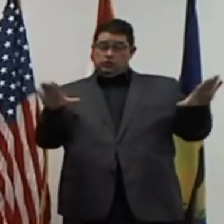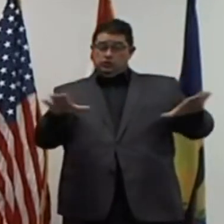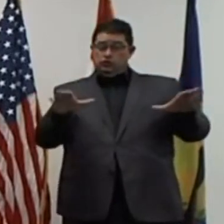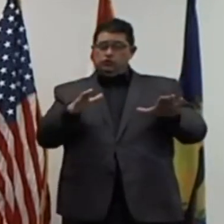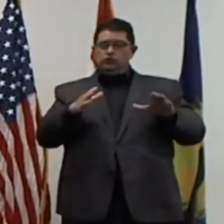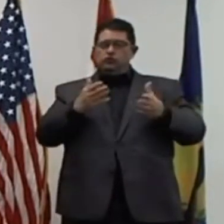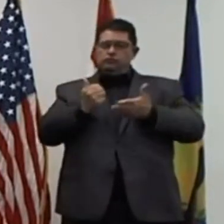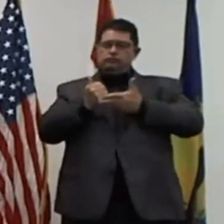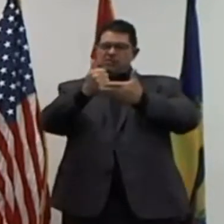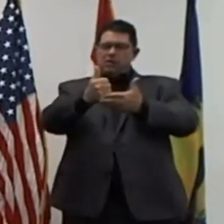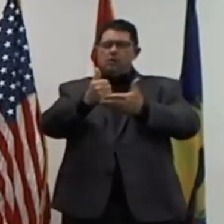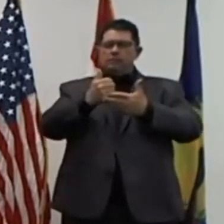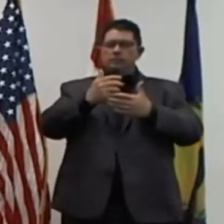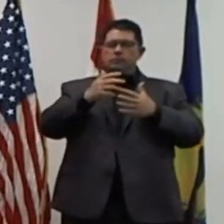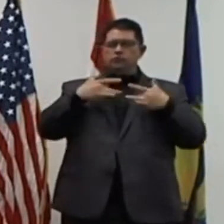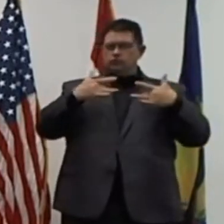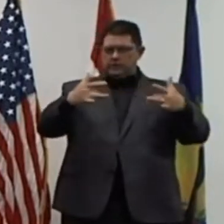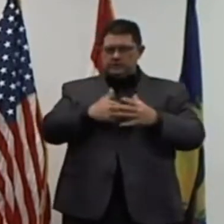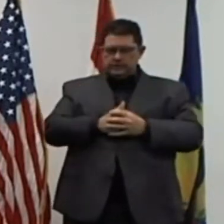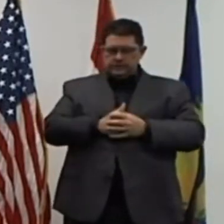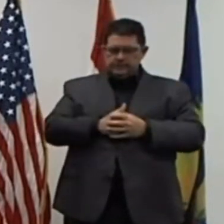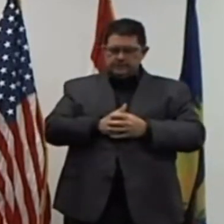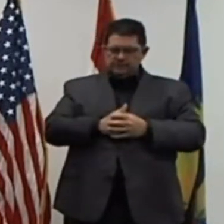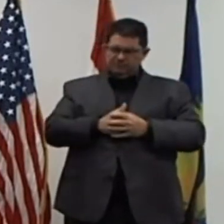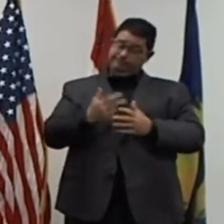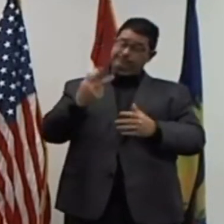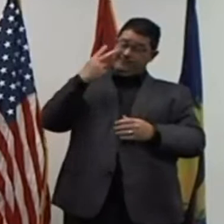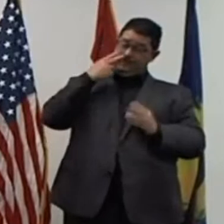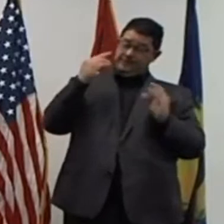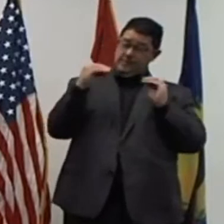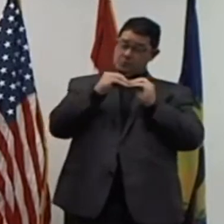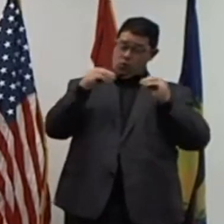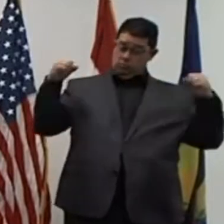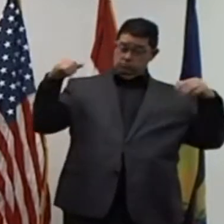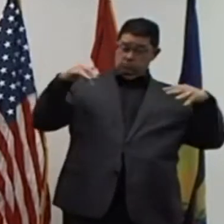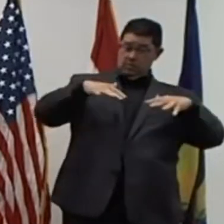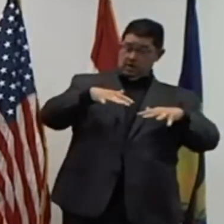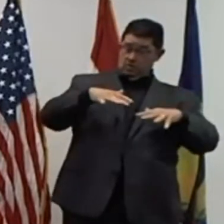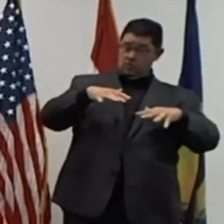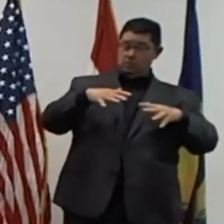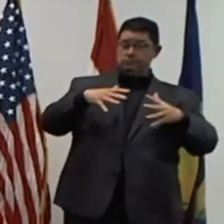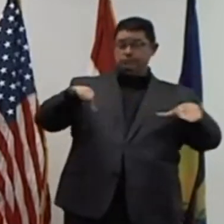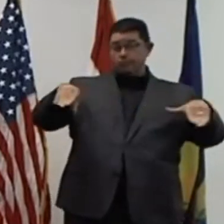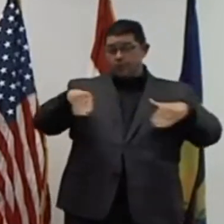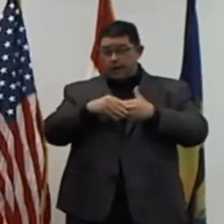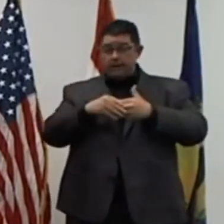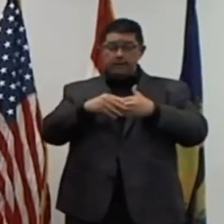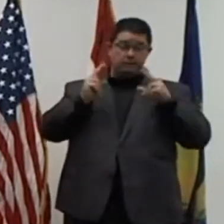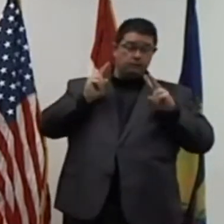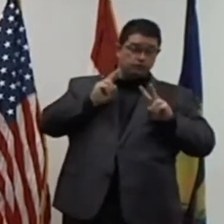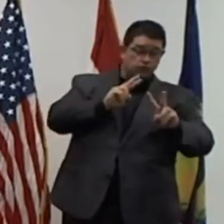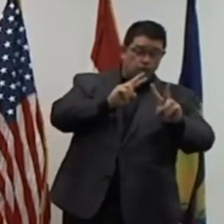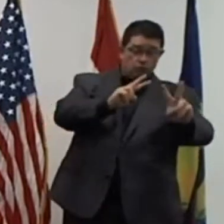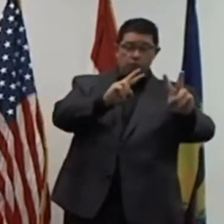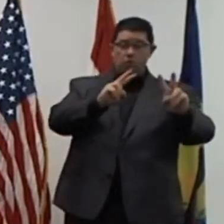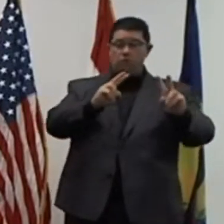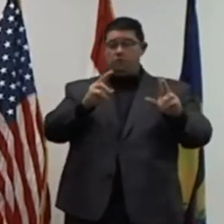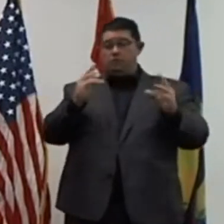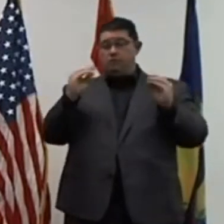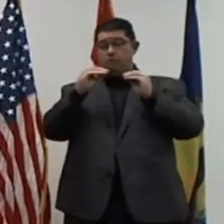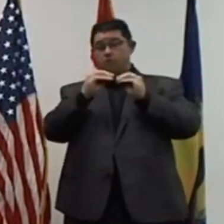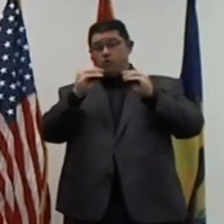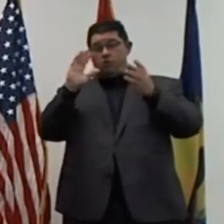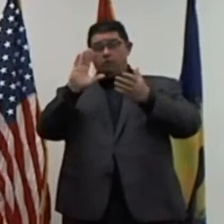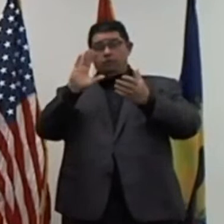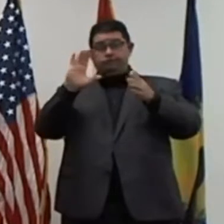those trends. We are seeing more gatherings throughout the community, more weddings, more funerals, more